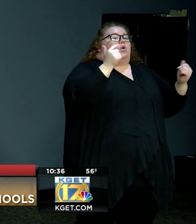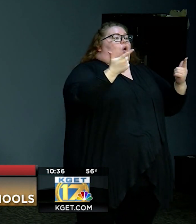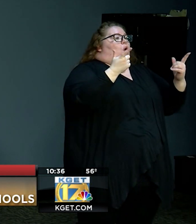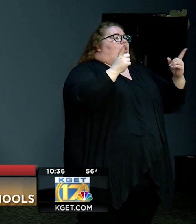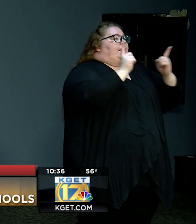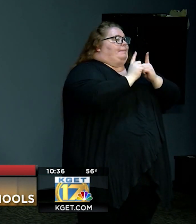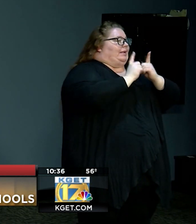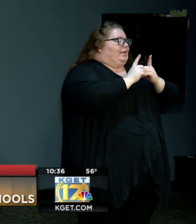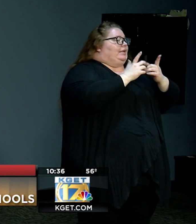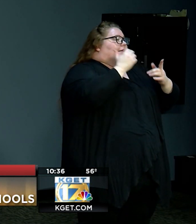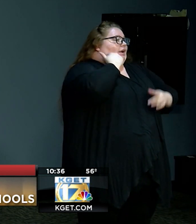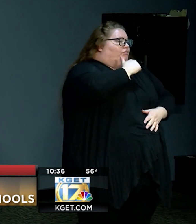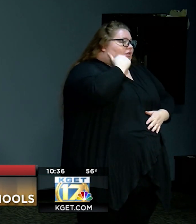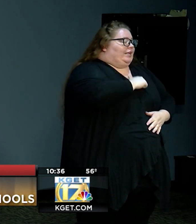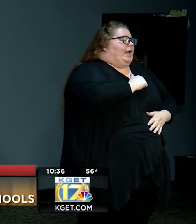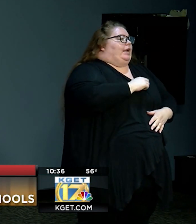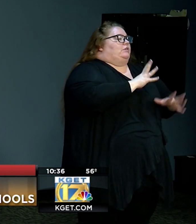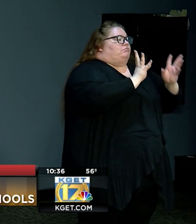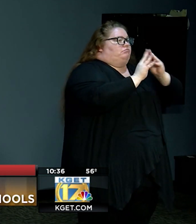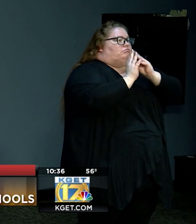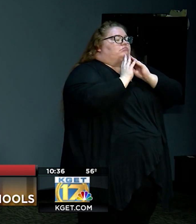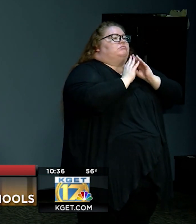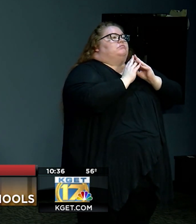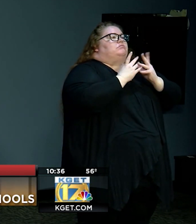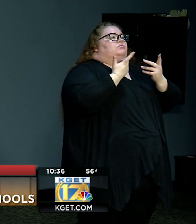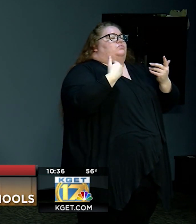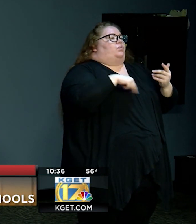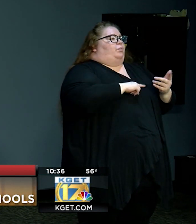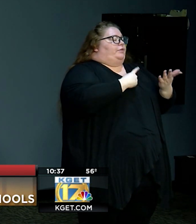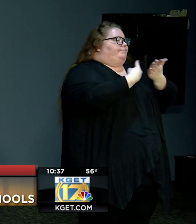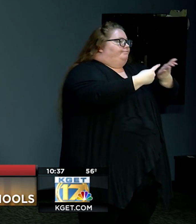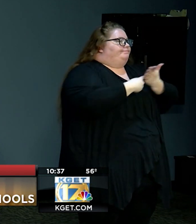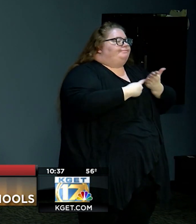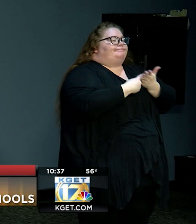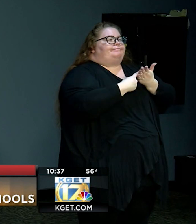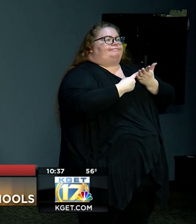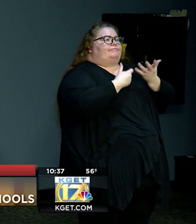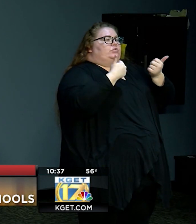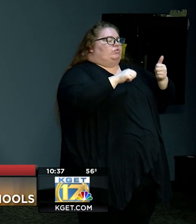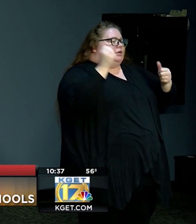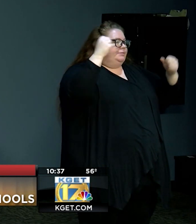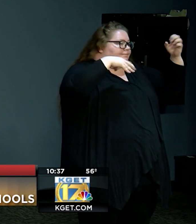and we are problem solving in real time. We are looking at specific issues,